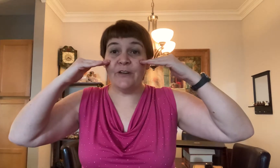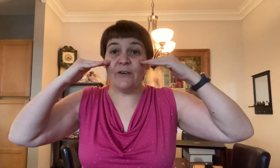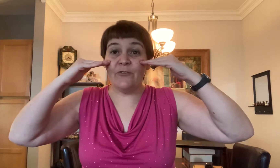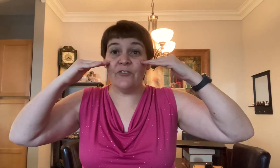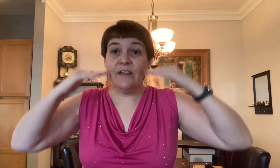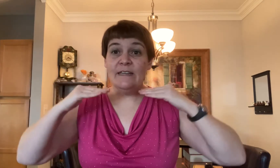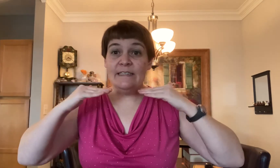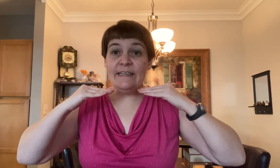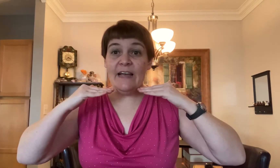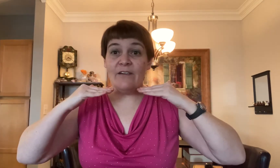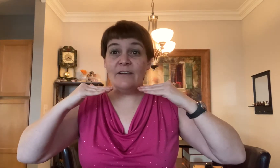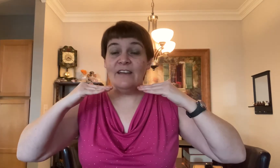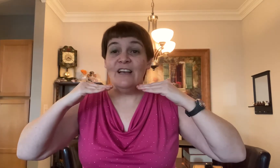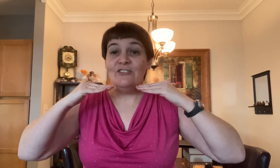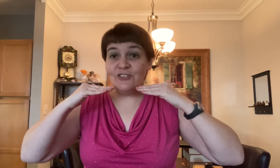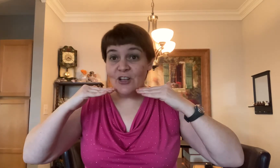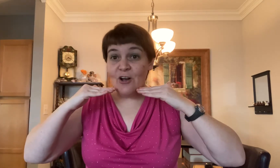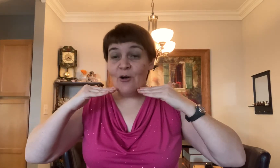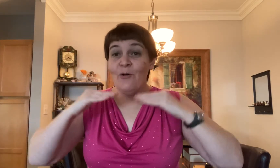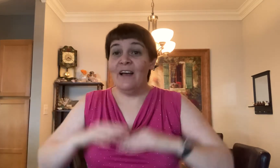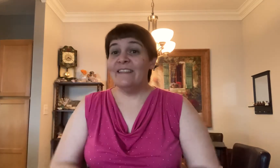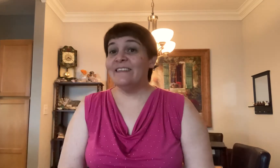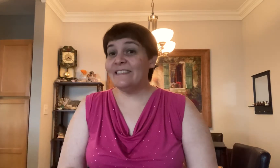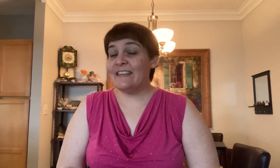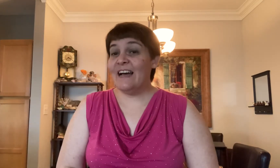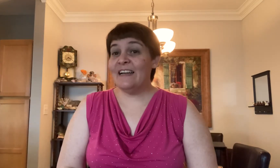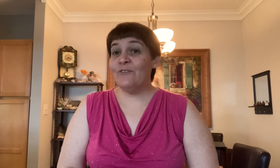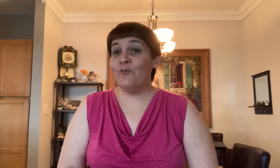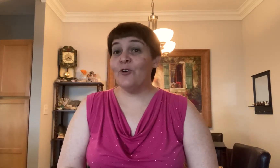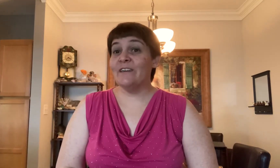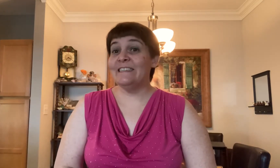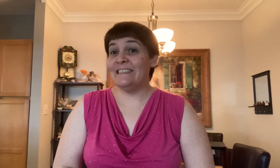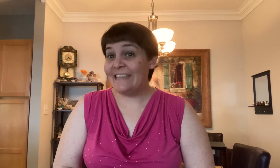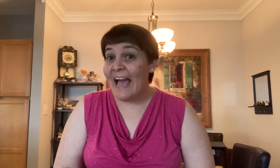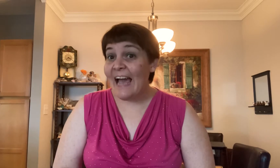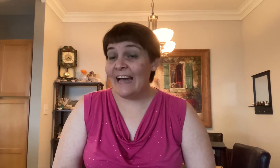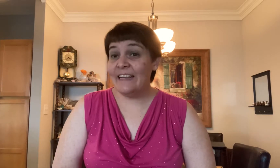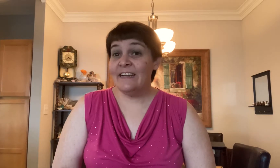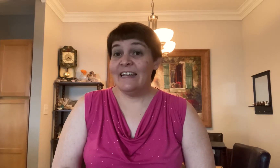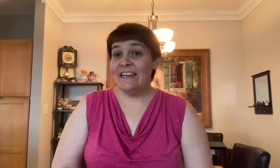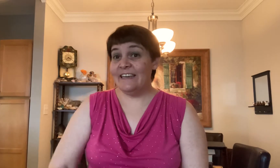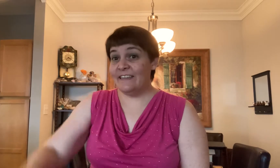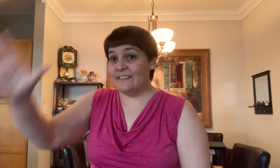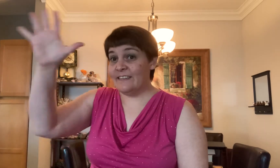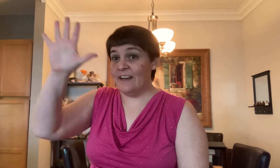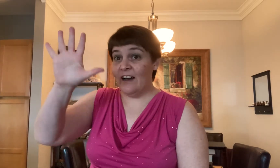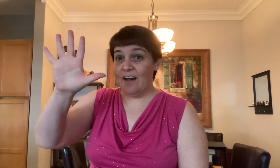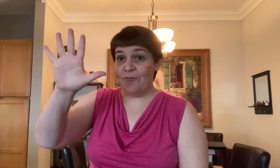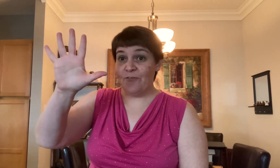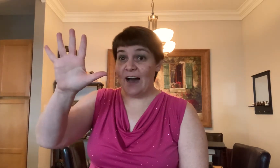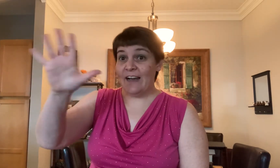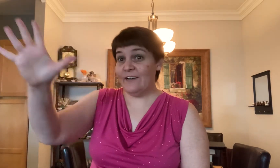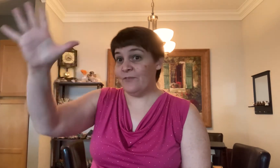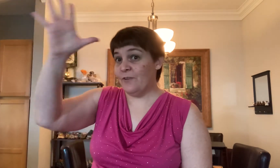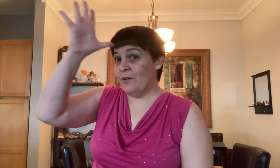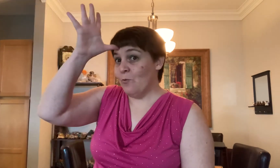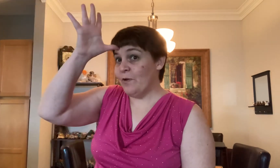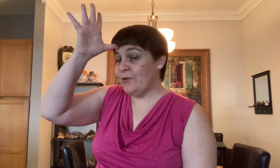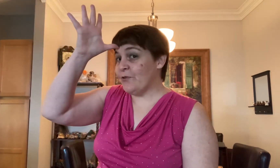nose down. So the sign for dad is a 5 with your thumb